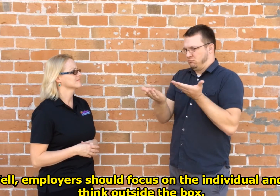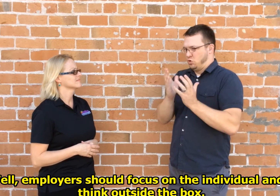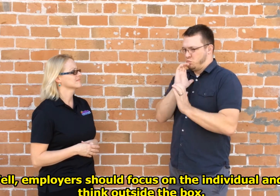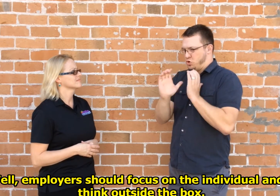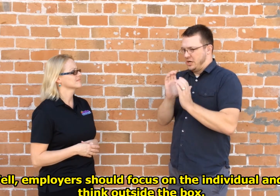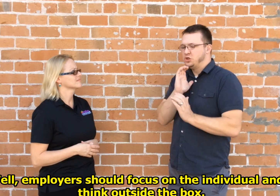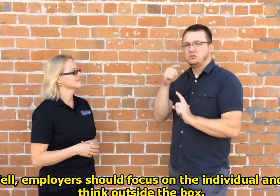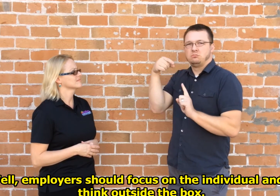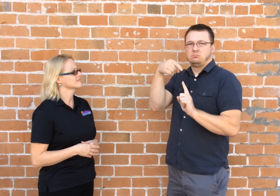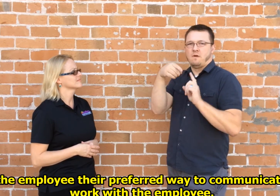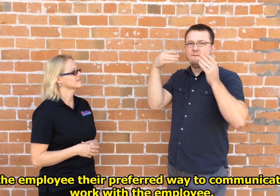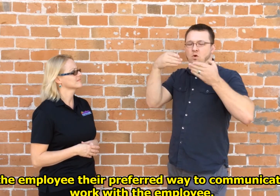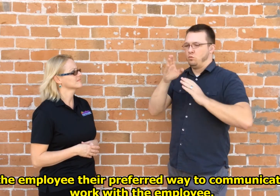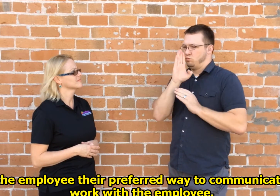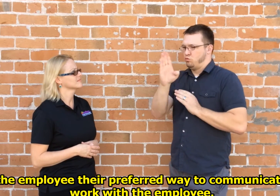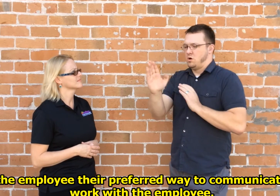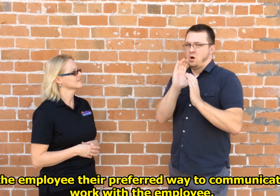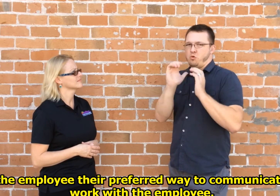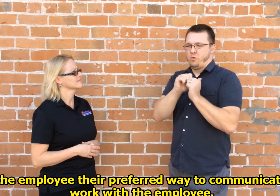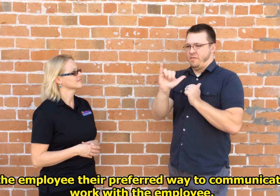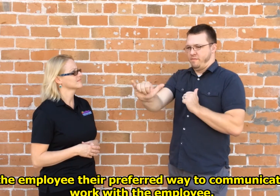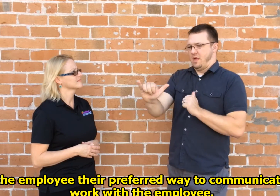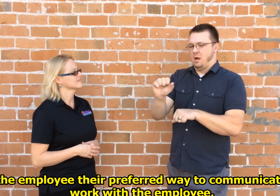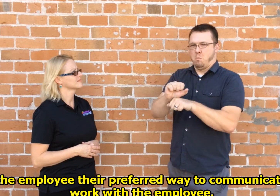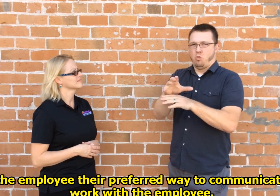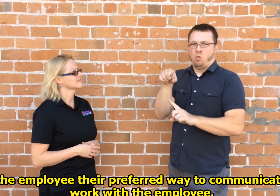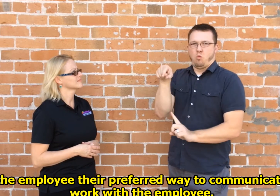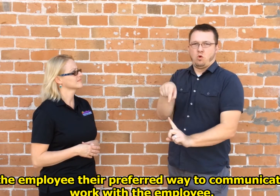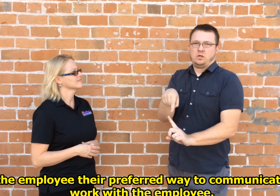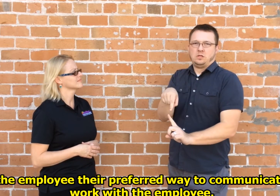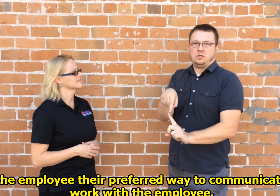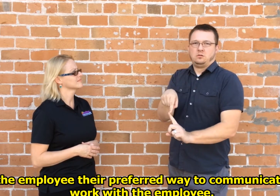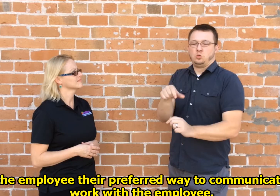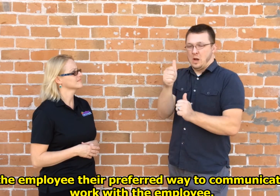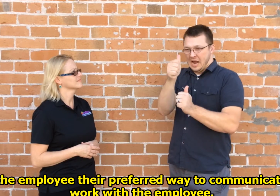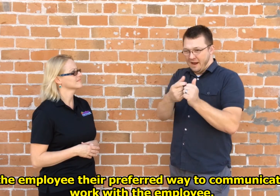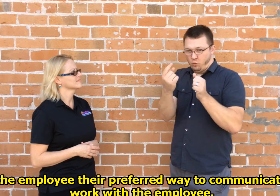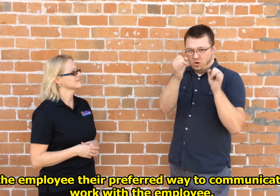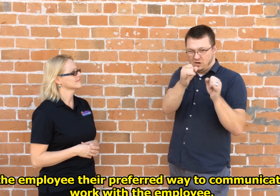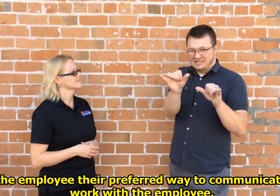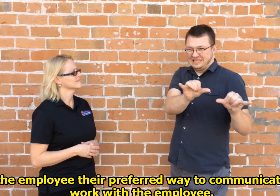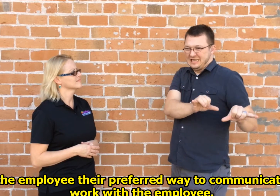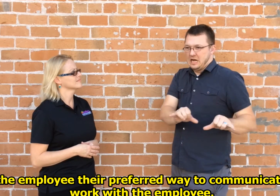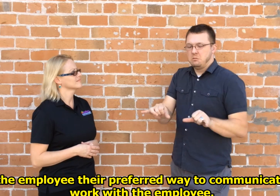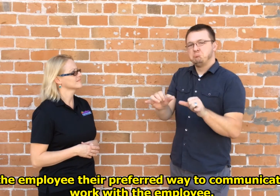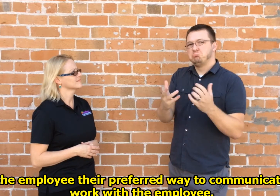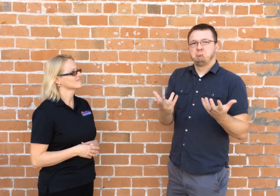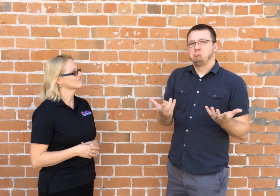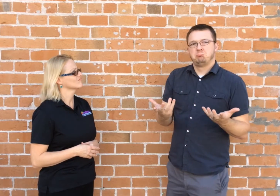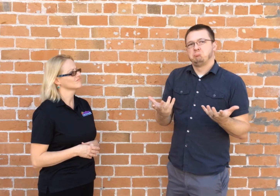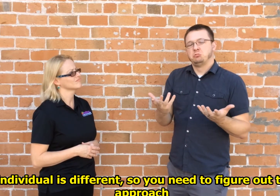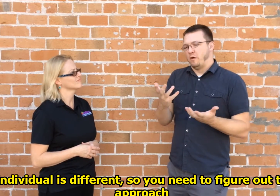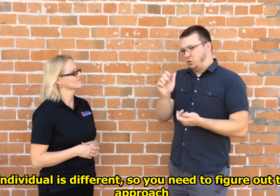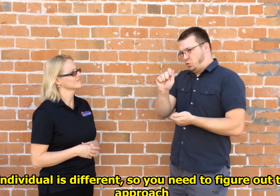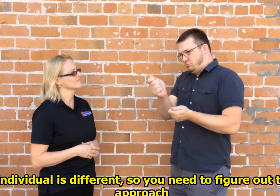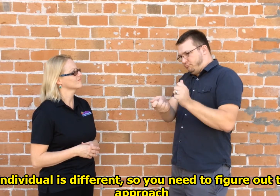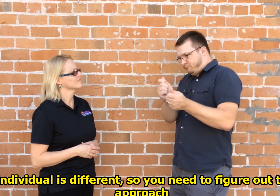outside the box. Ask the employee their preferred way to communicate and work with the employee. Every individual